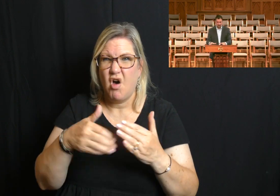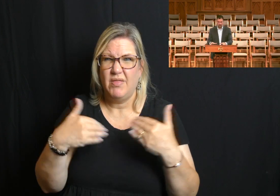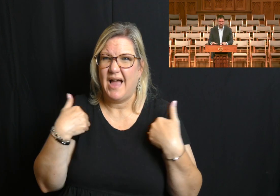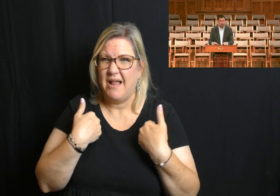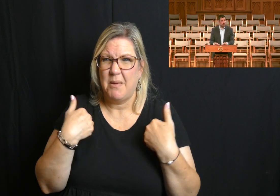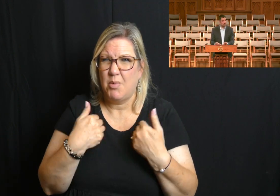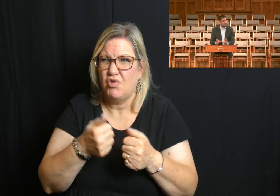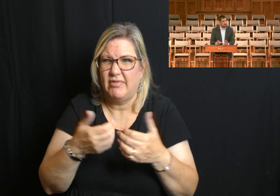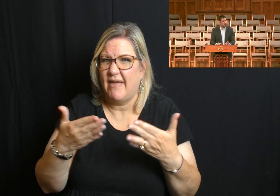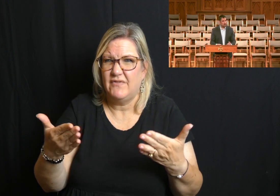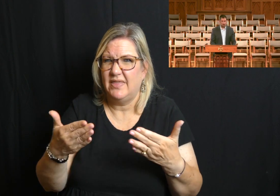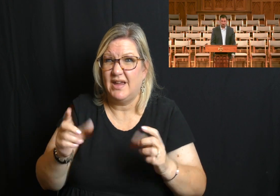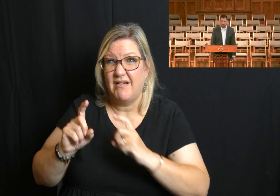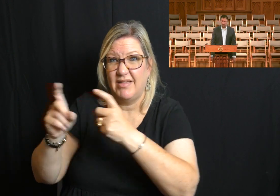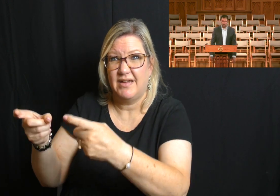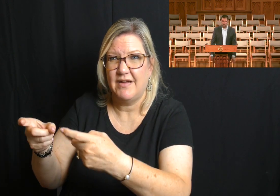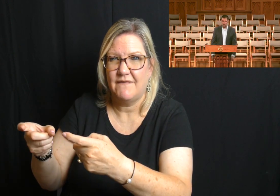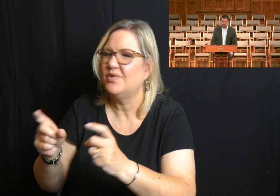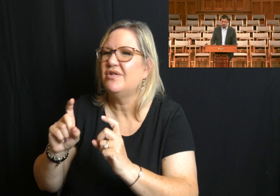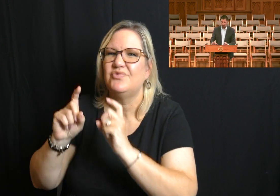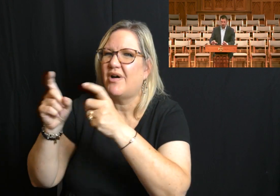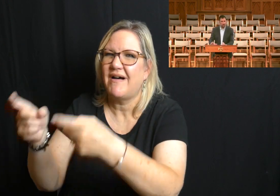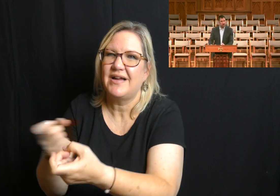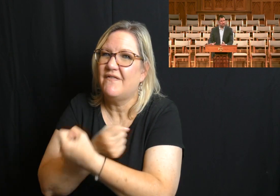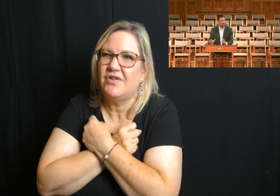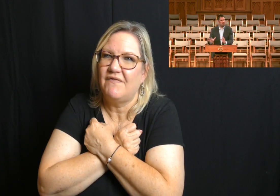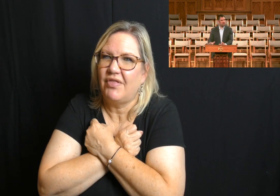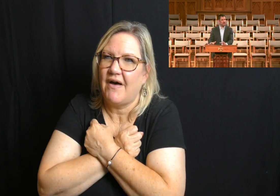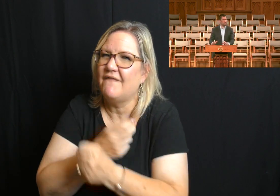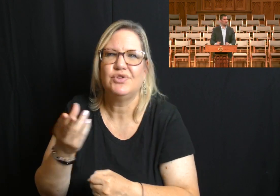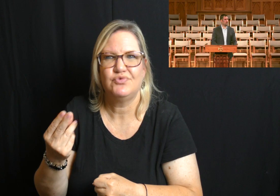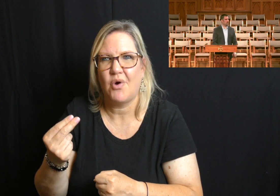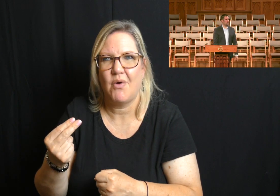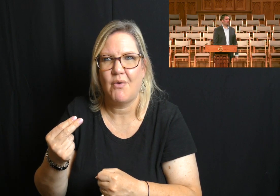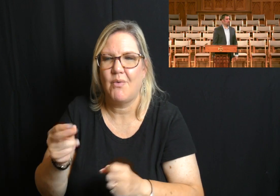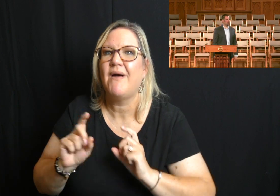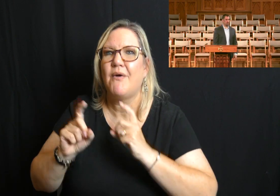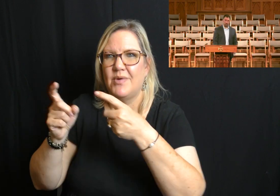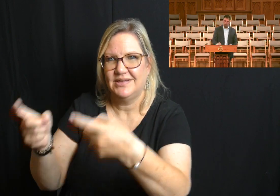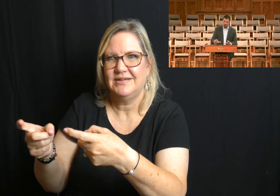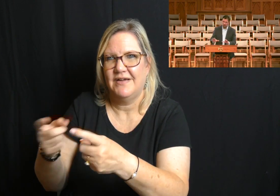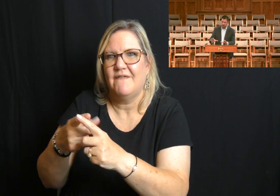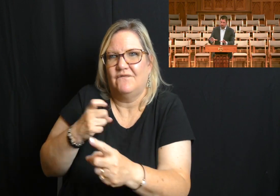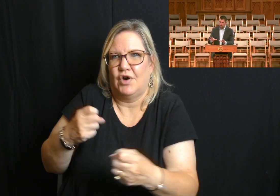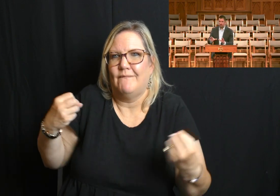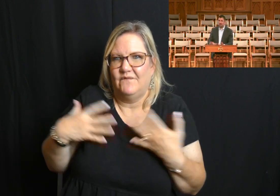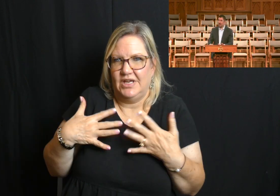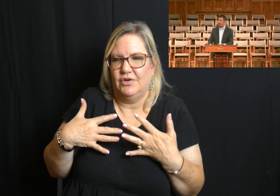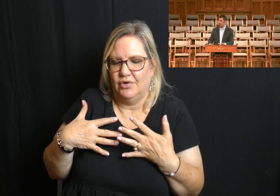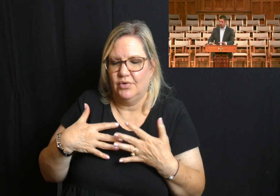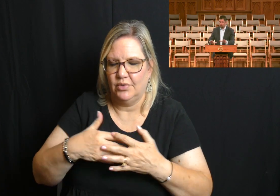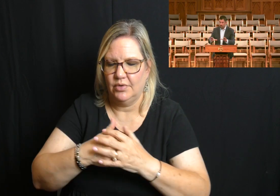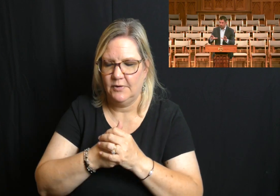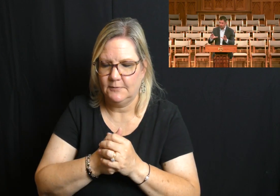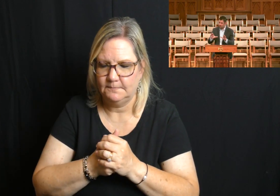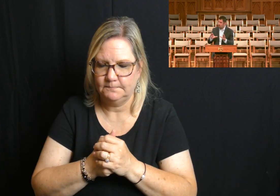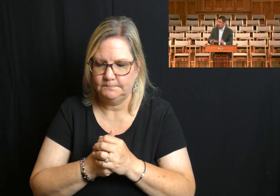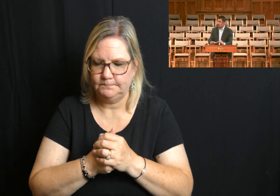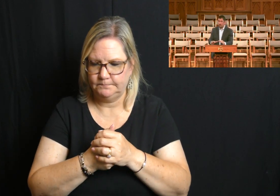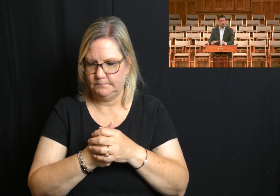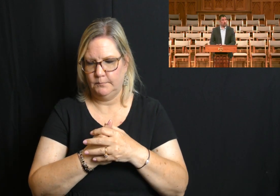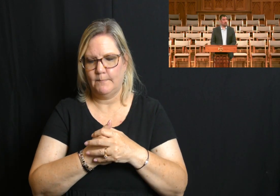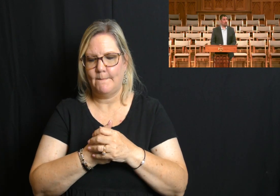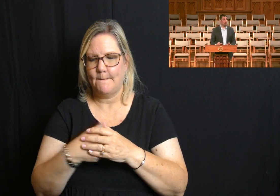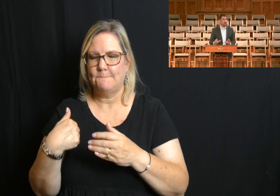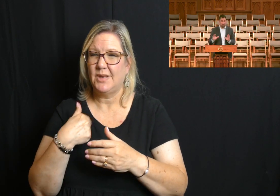suffered financially because of fear. We're afraid to invest. We're afraid to invest our time. We're afraid to invest our